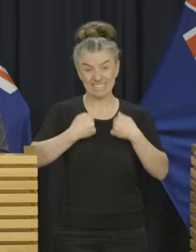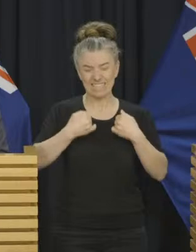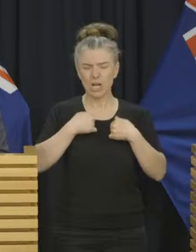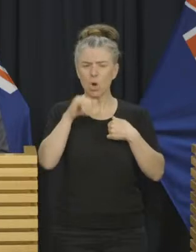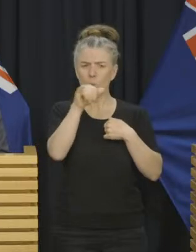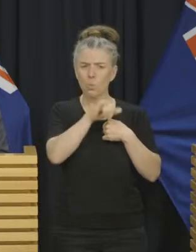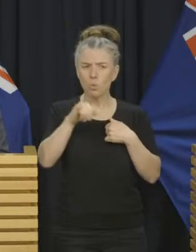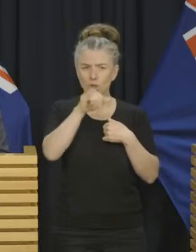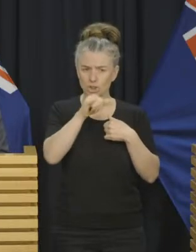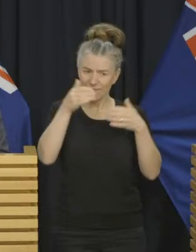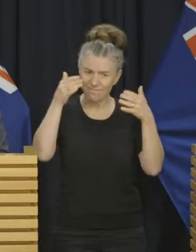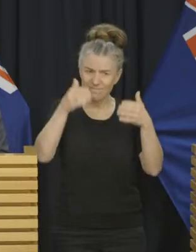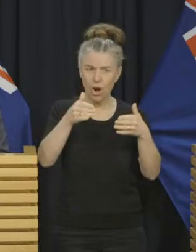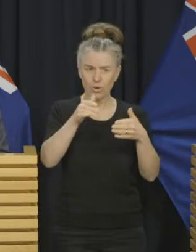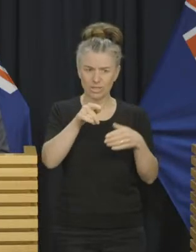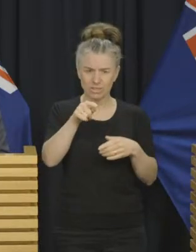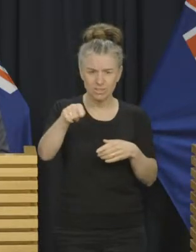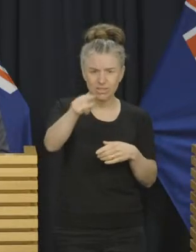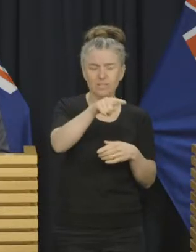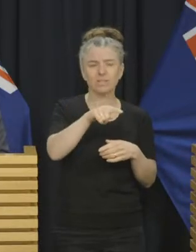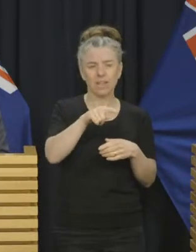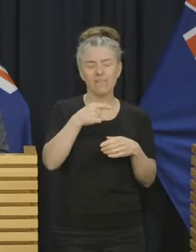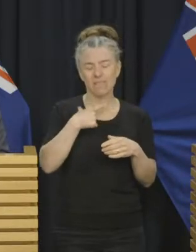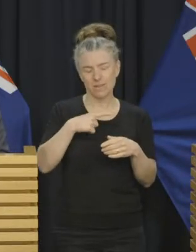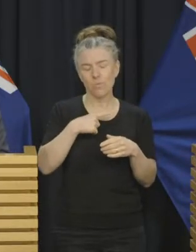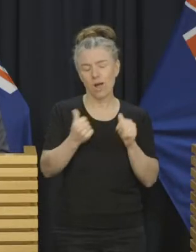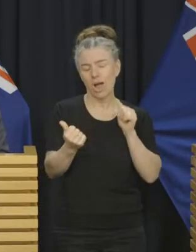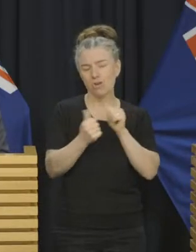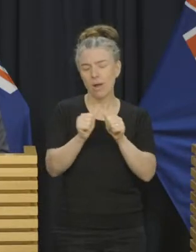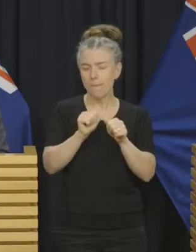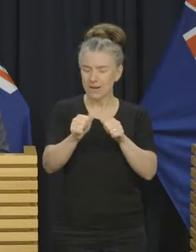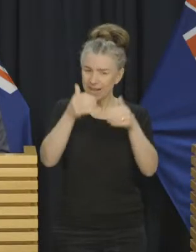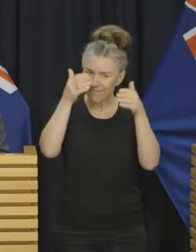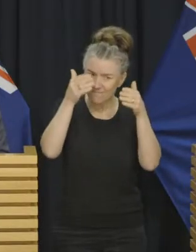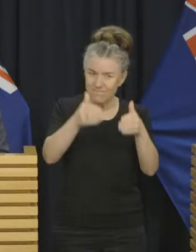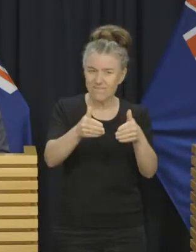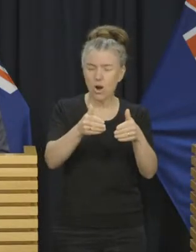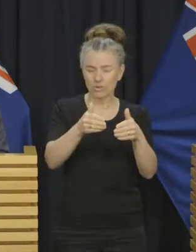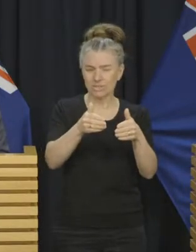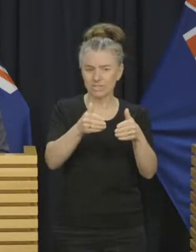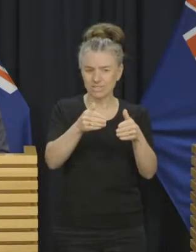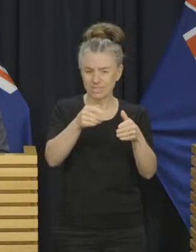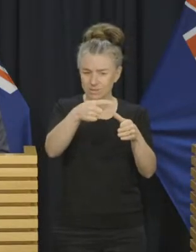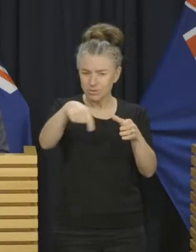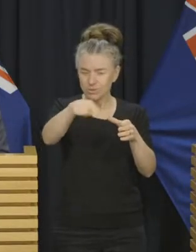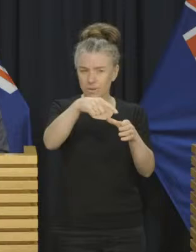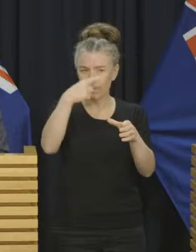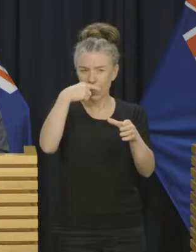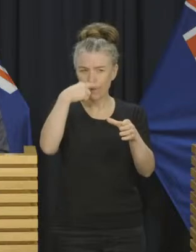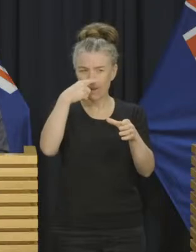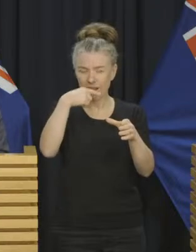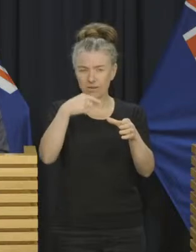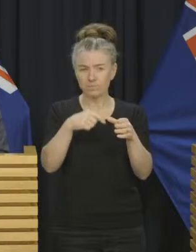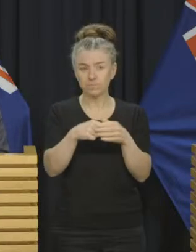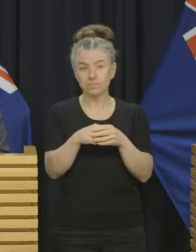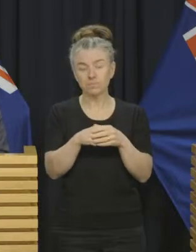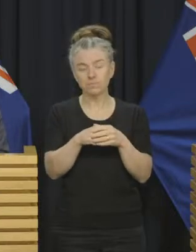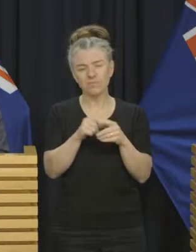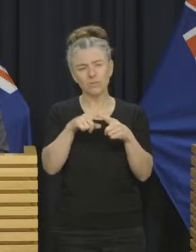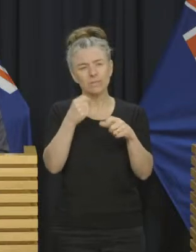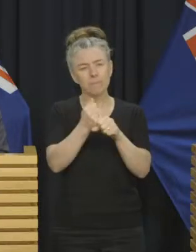being tested. And that's why we agreed on with primary care, the best group was to test, in addition to those